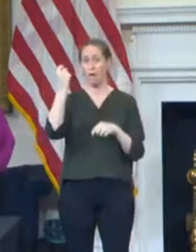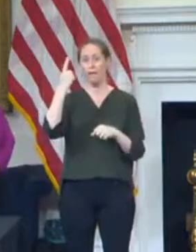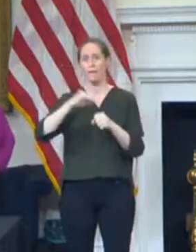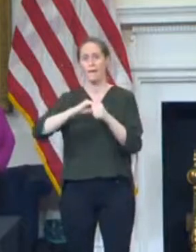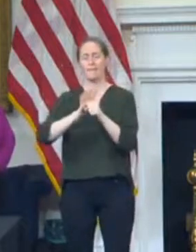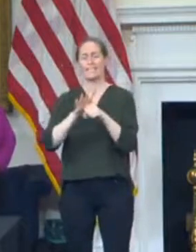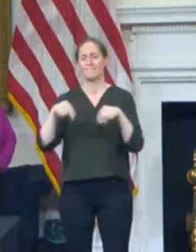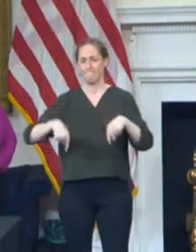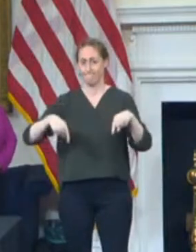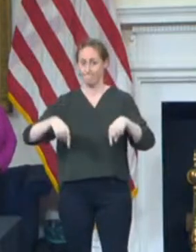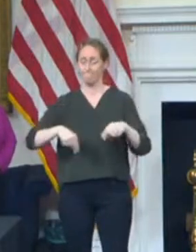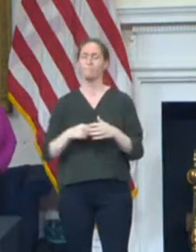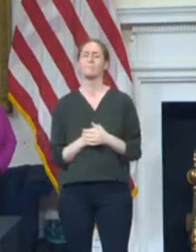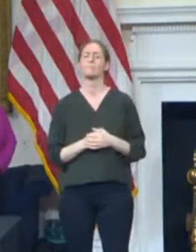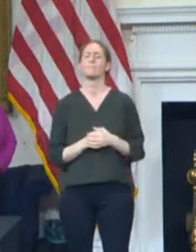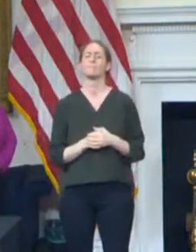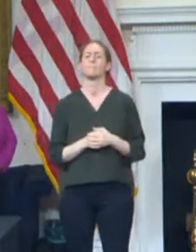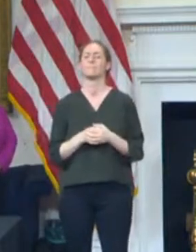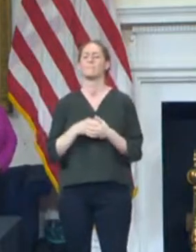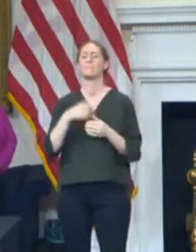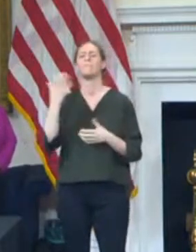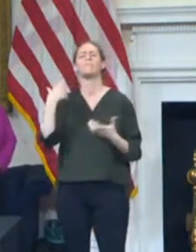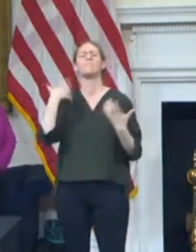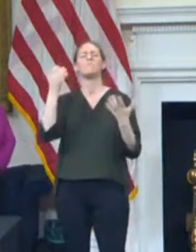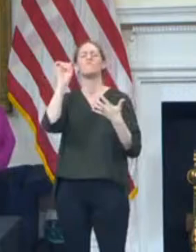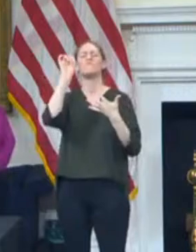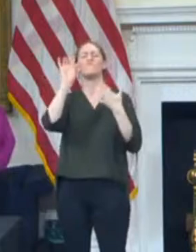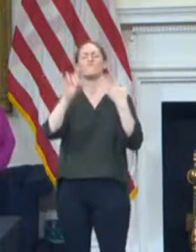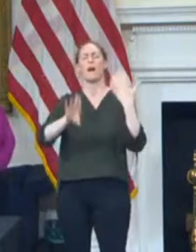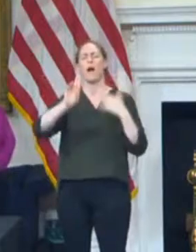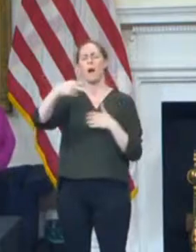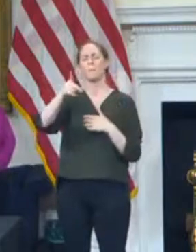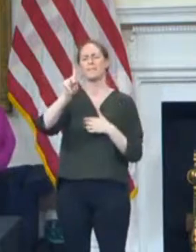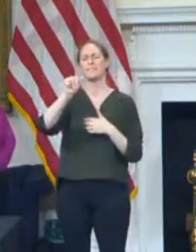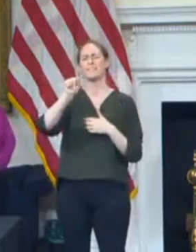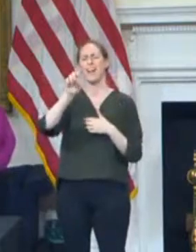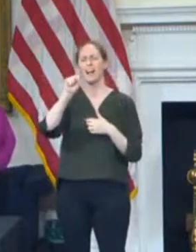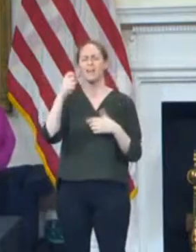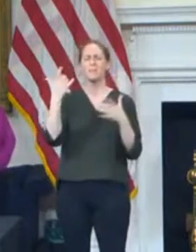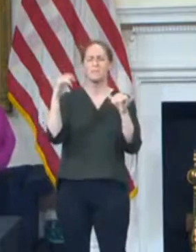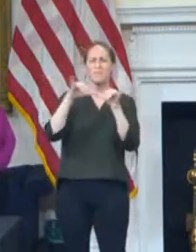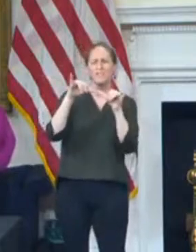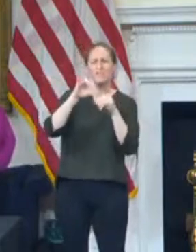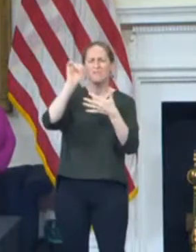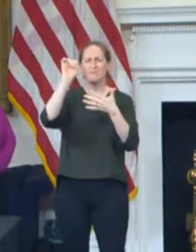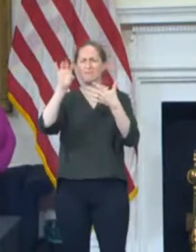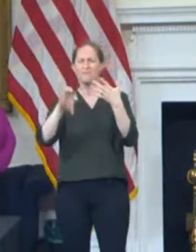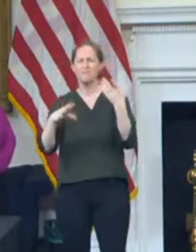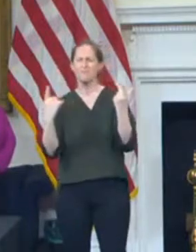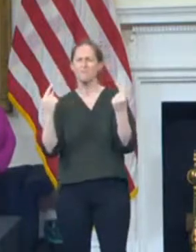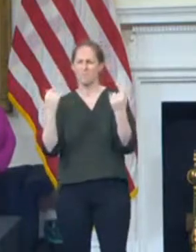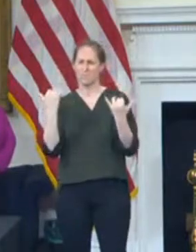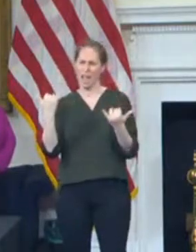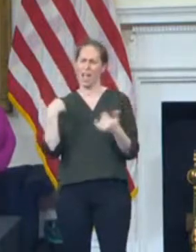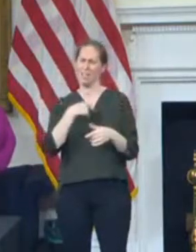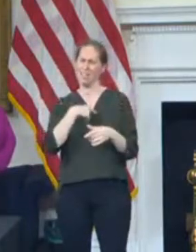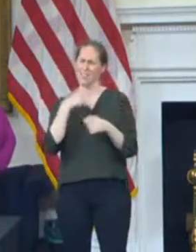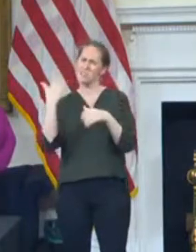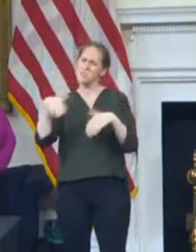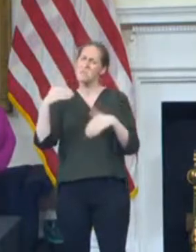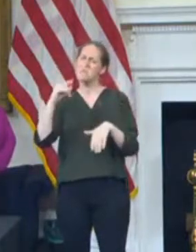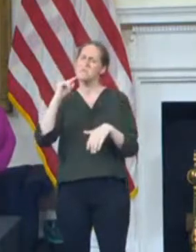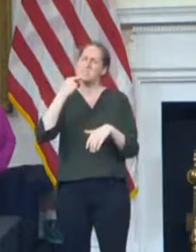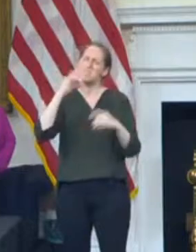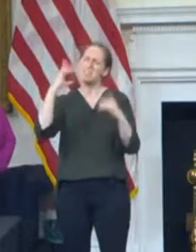want to provide an update on the latest metrics in our fight against this deadly virus. As of this